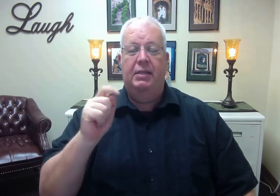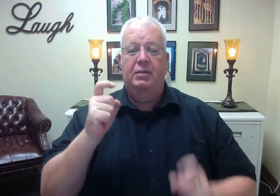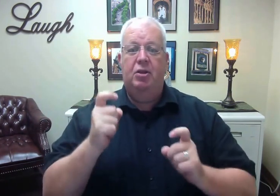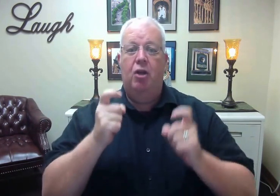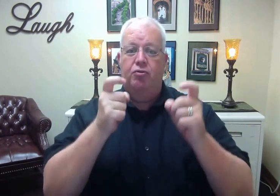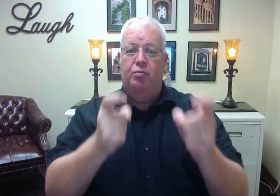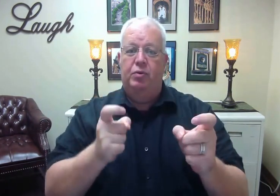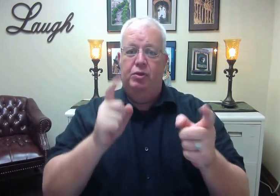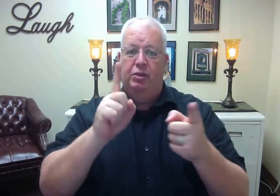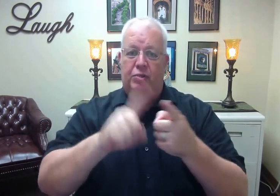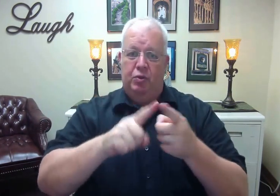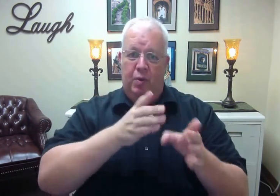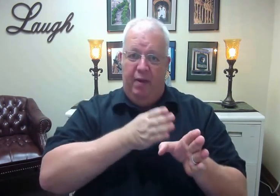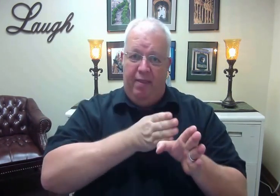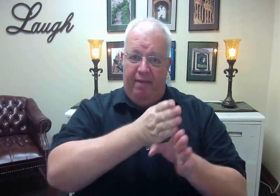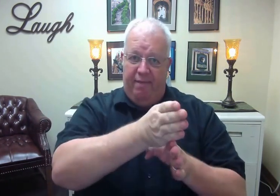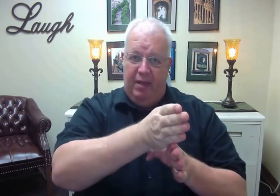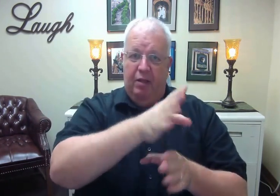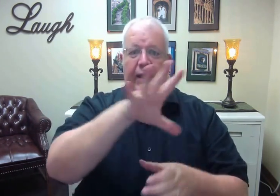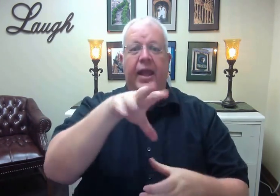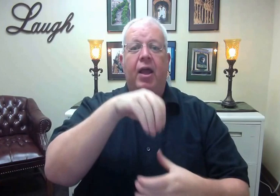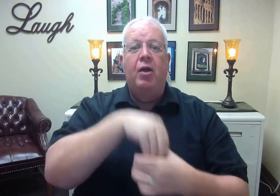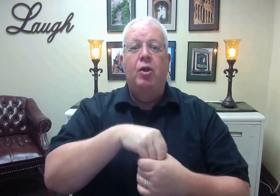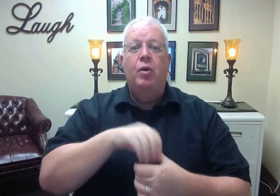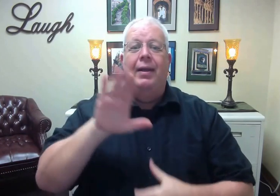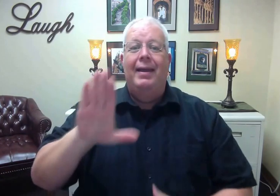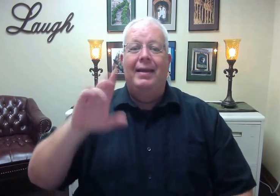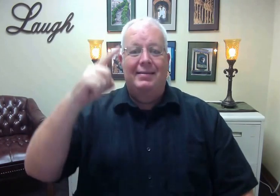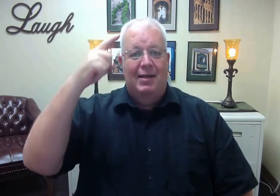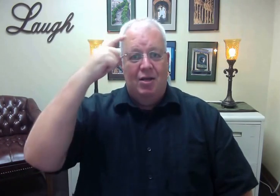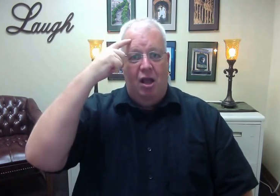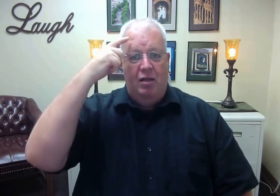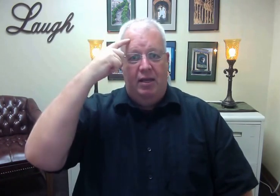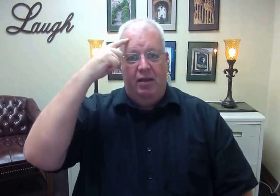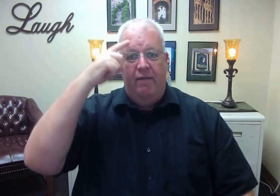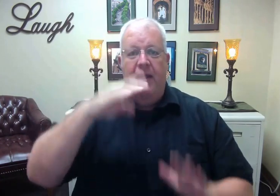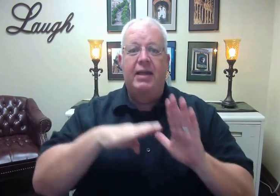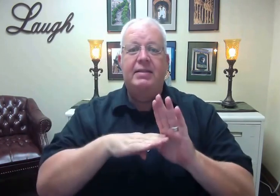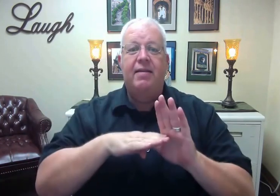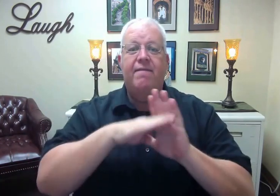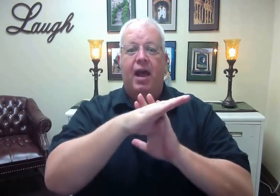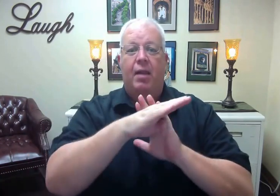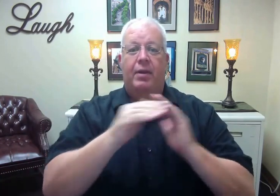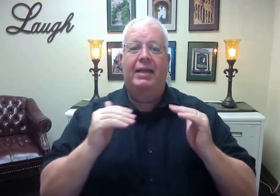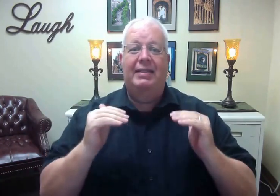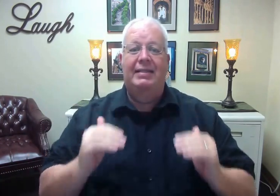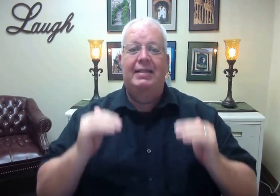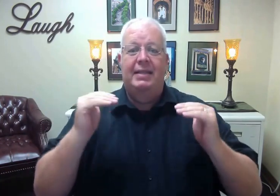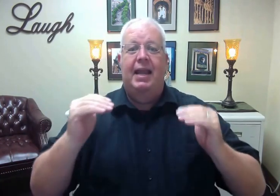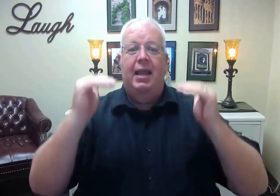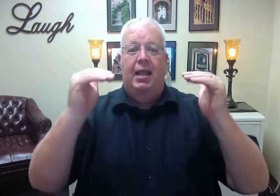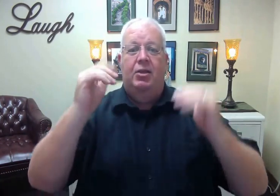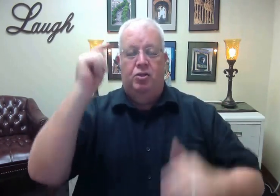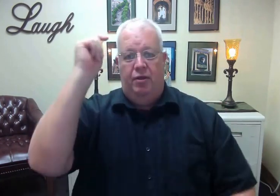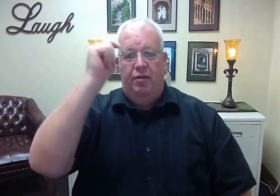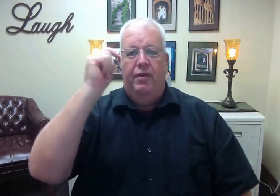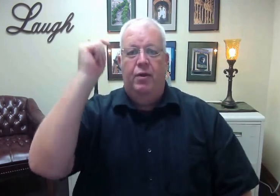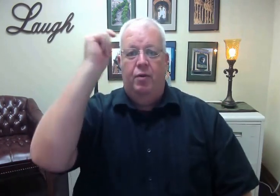Piaget's contribution to the field includes his cognitive development stage theory.